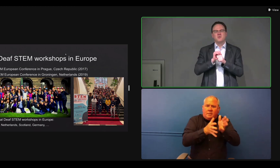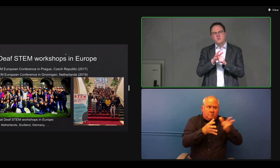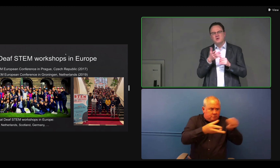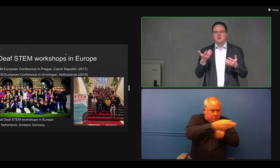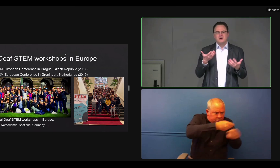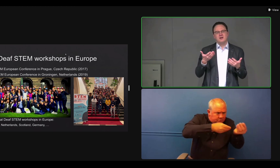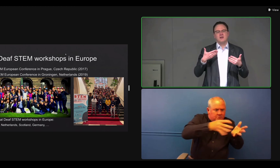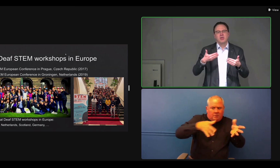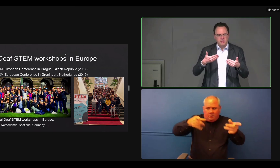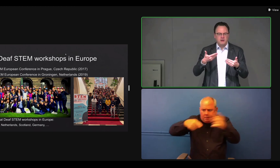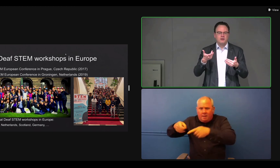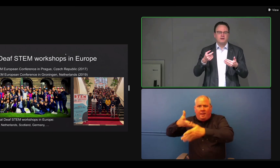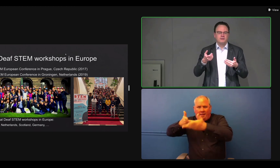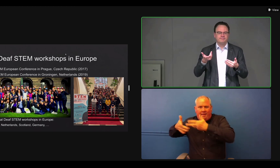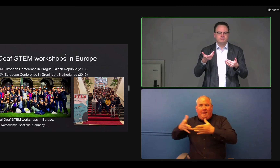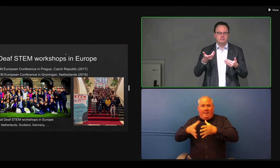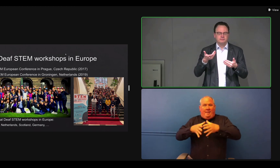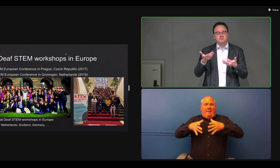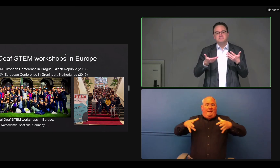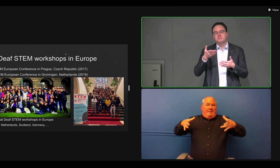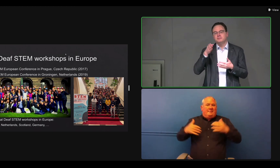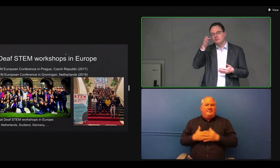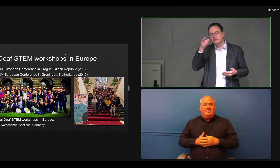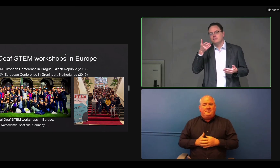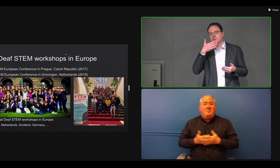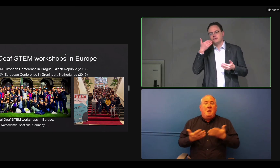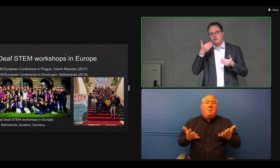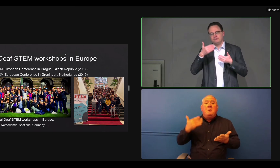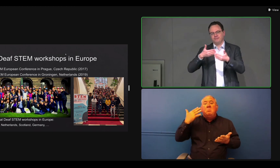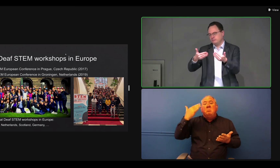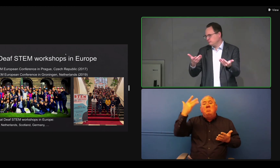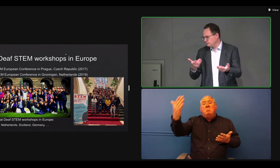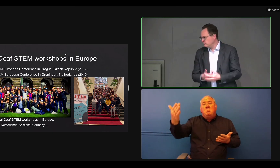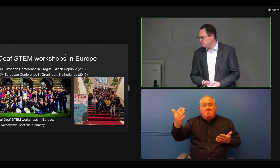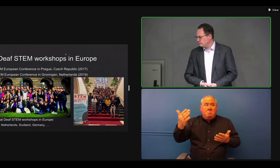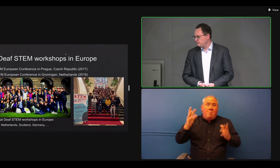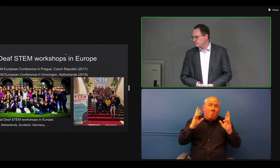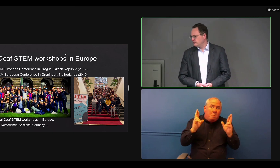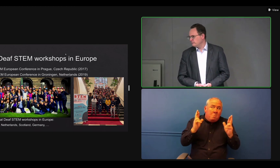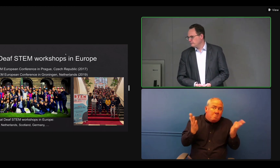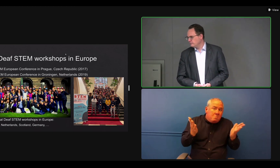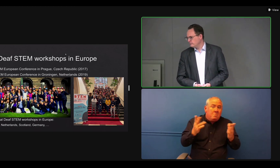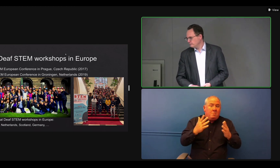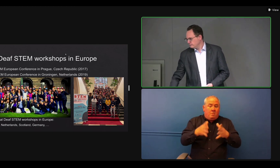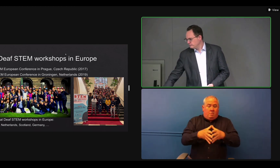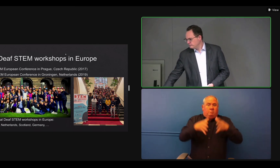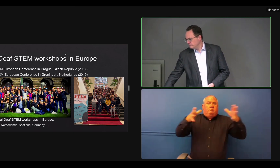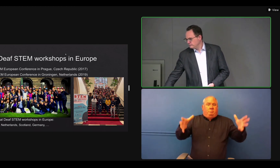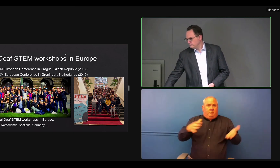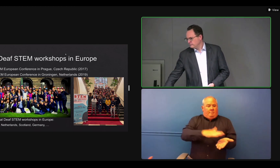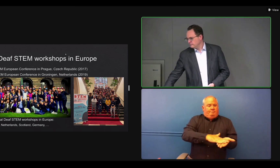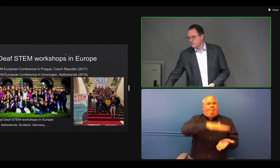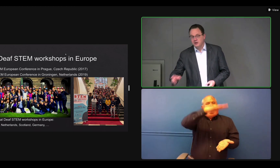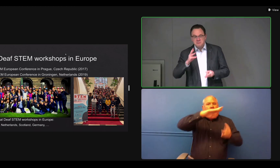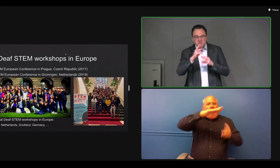to leverage signed concepts that have been created in other countries. I'm hoping in the future we'll be able to include more